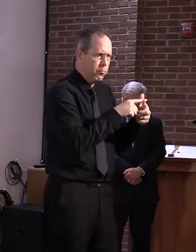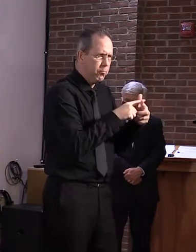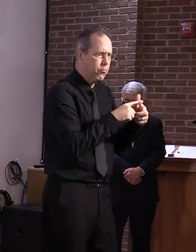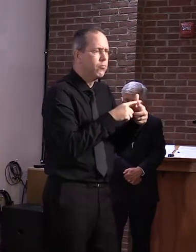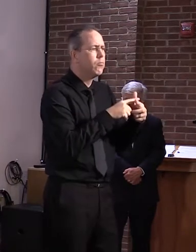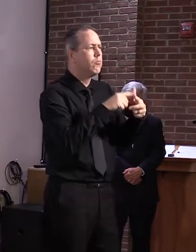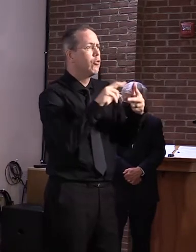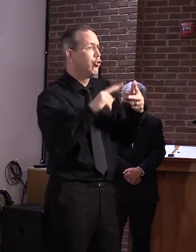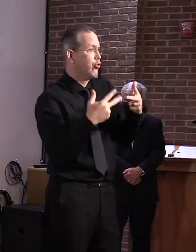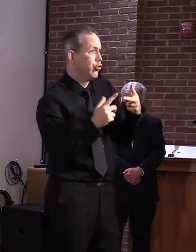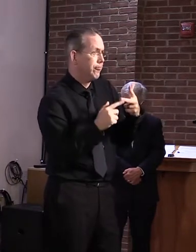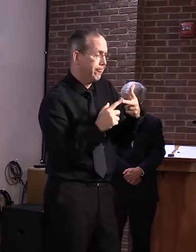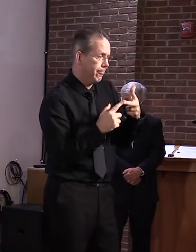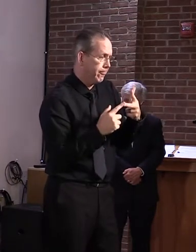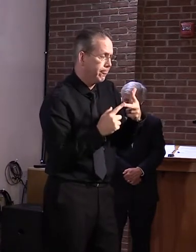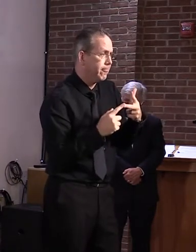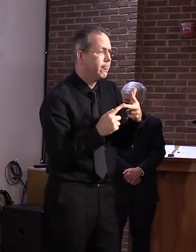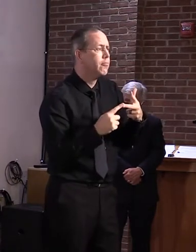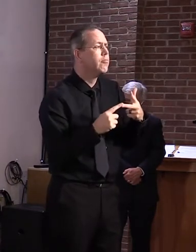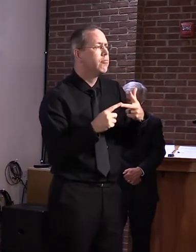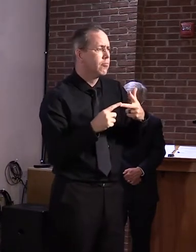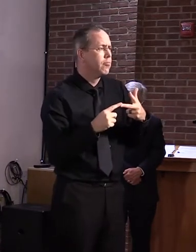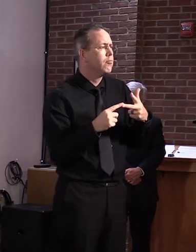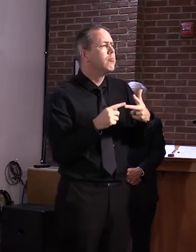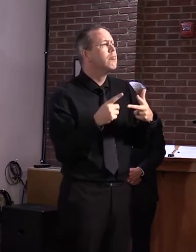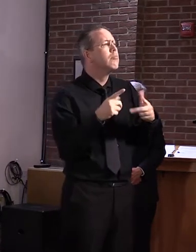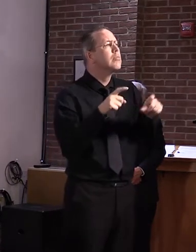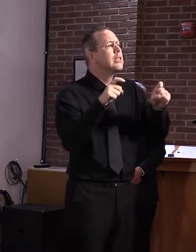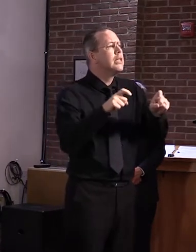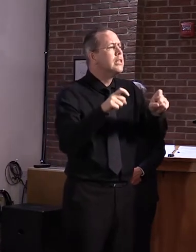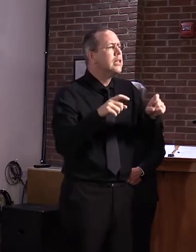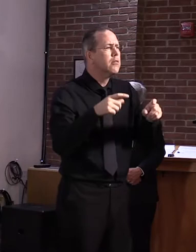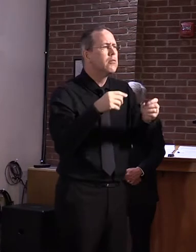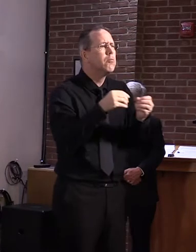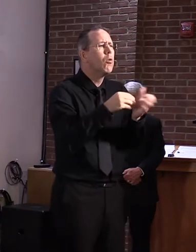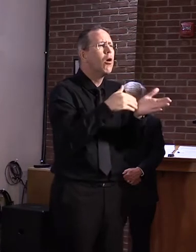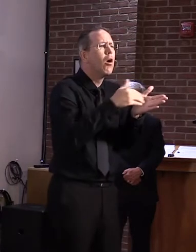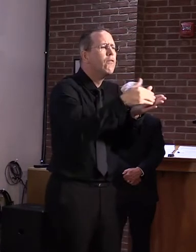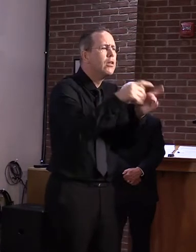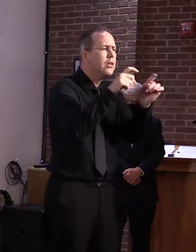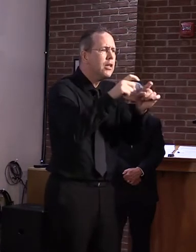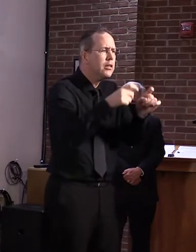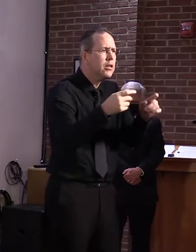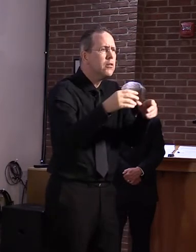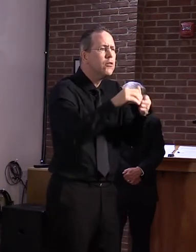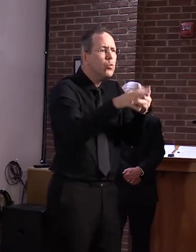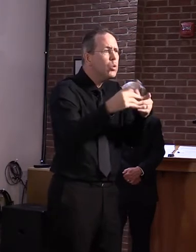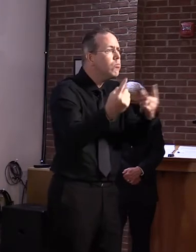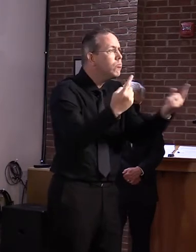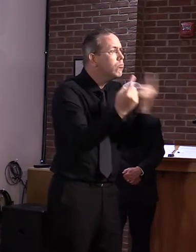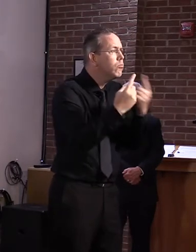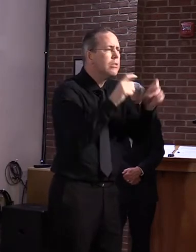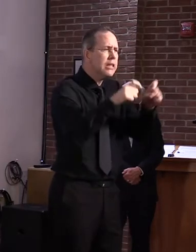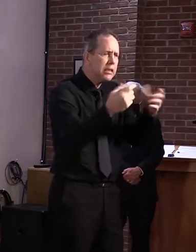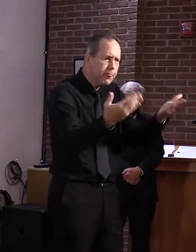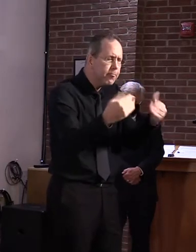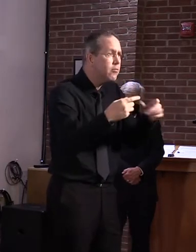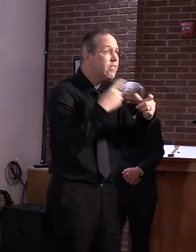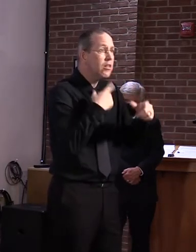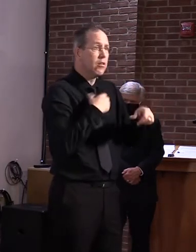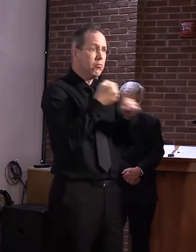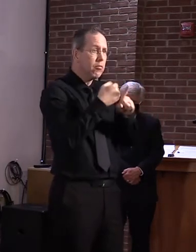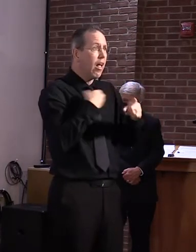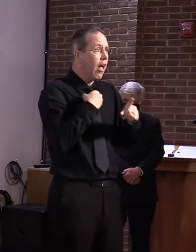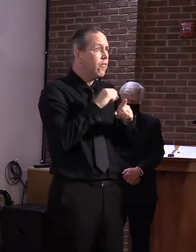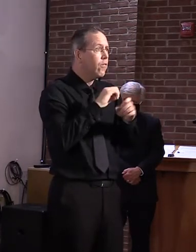quickly identify individuals with COVID-19 and put them in a containment procedure process and minimize